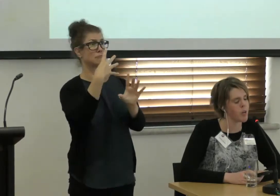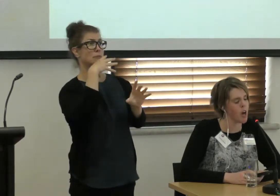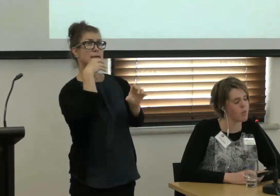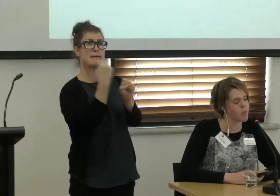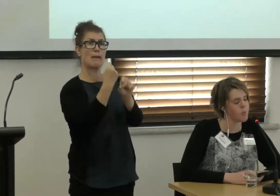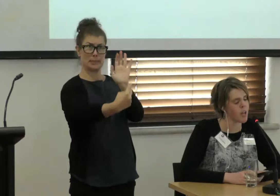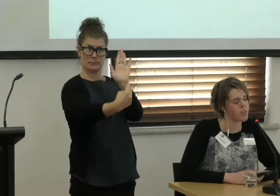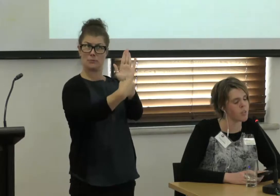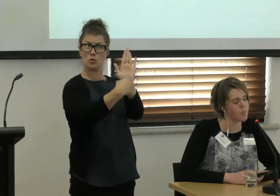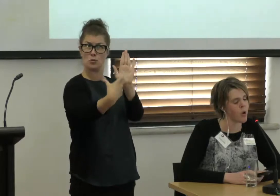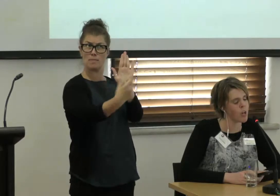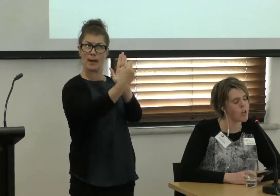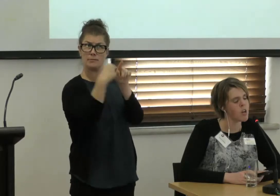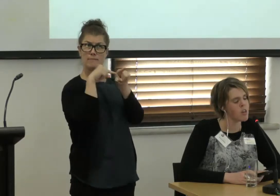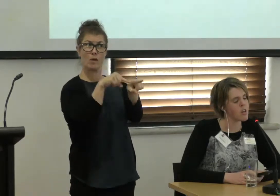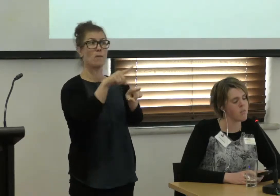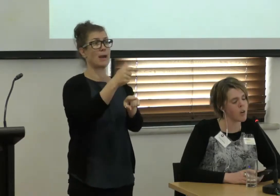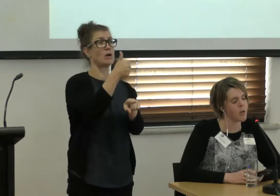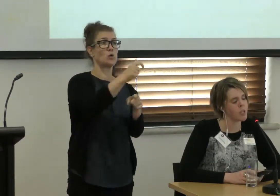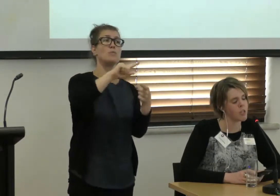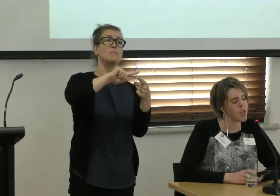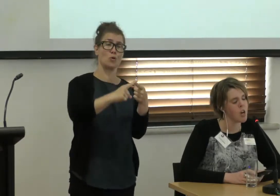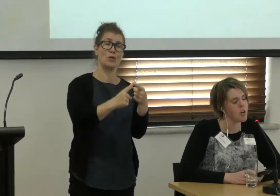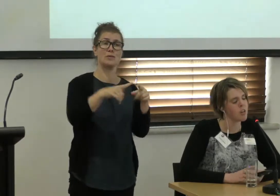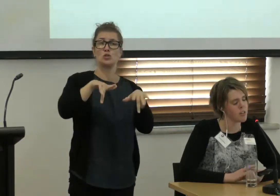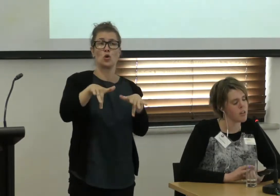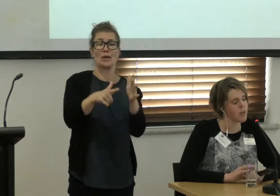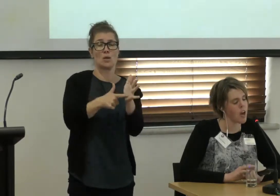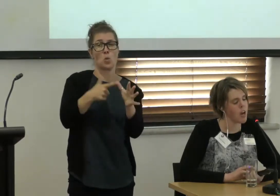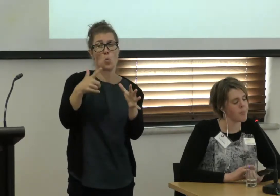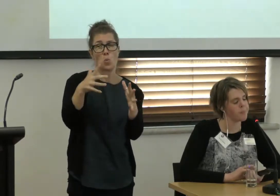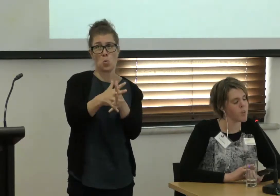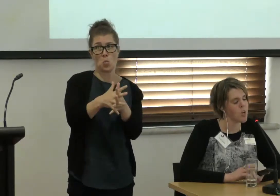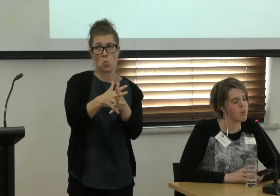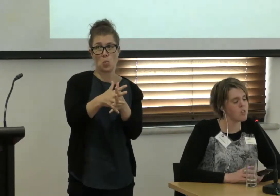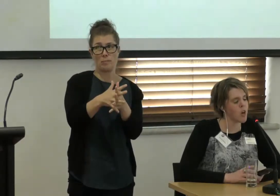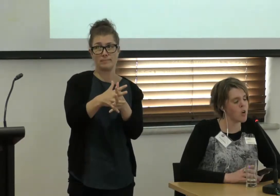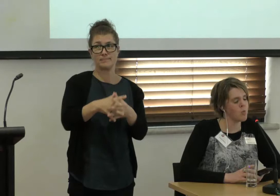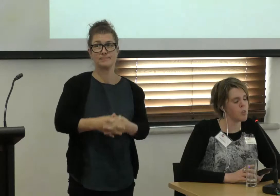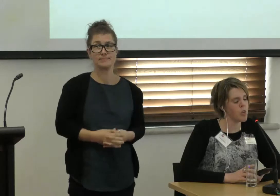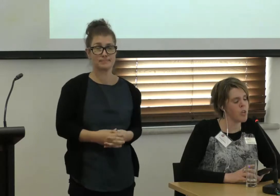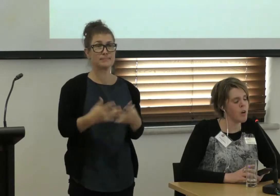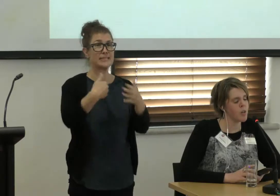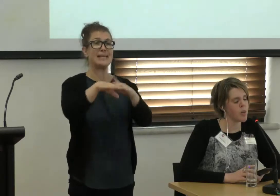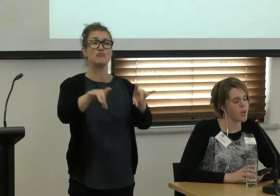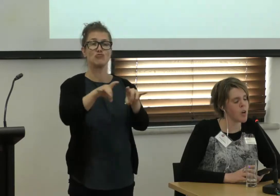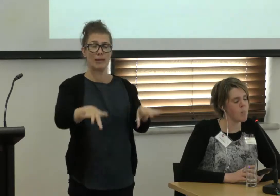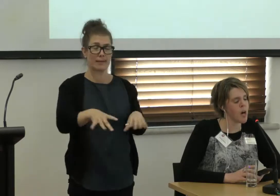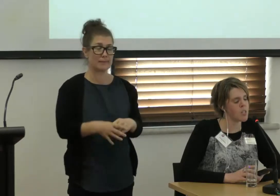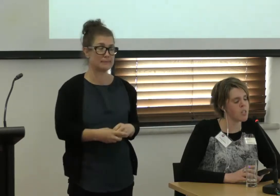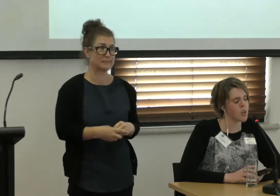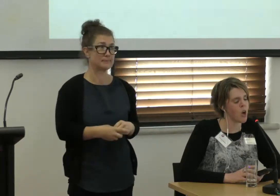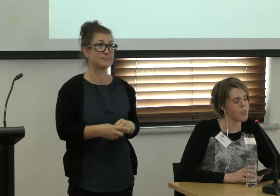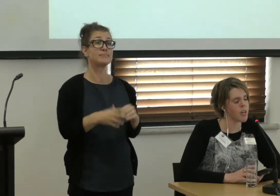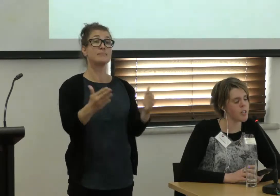them accountable, but that is a good point. Thank you very much. Thank you. Okay. So we'll talk now a little bit